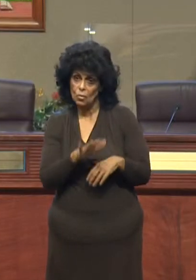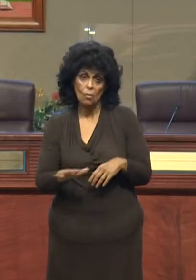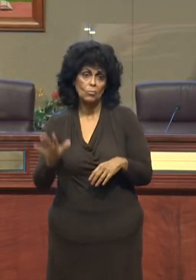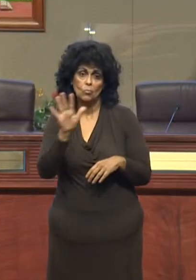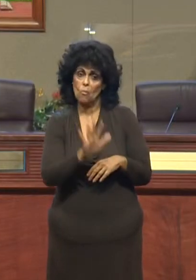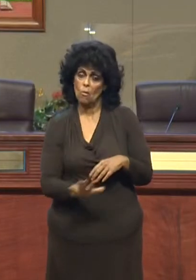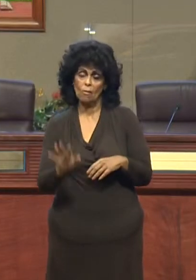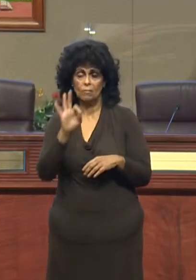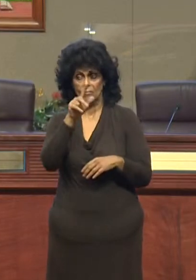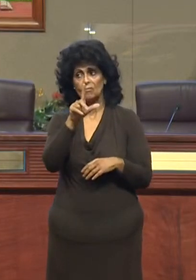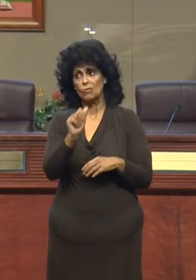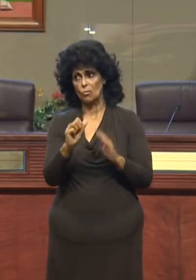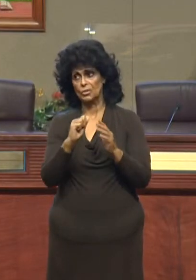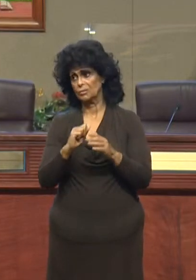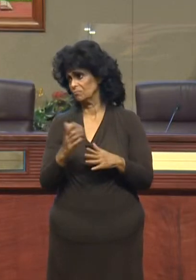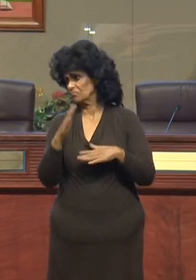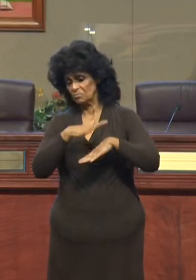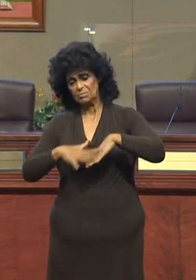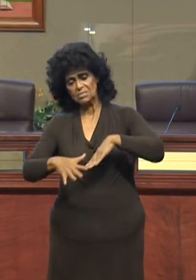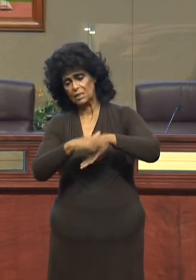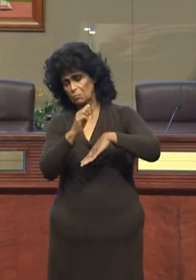Florida.